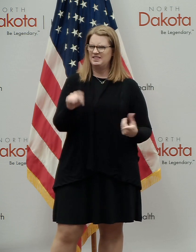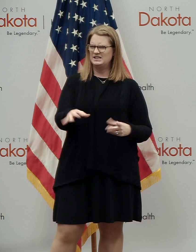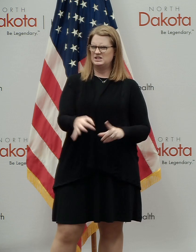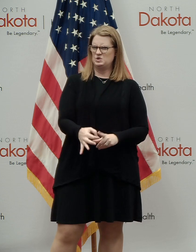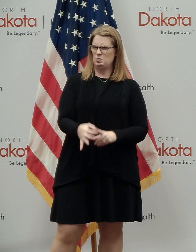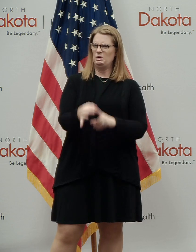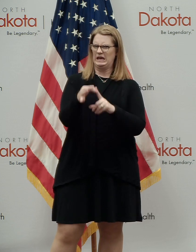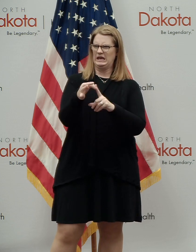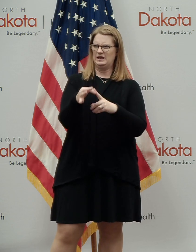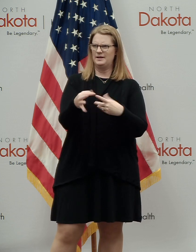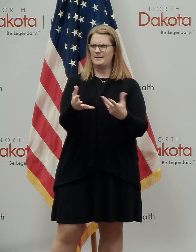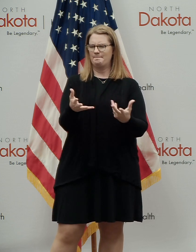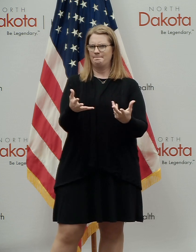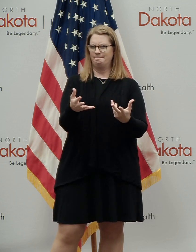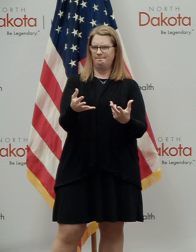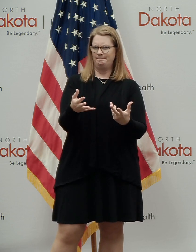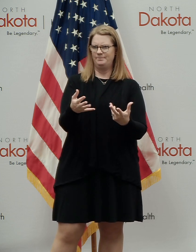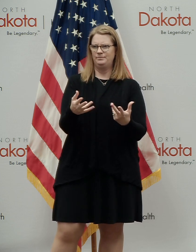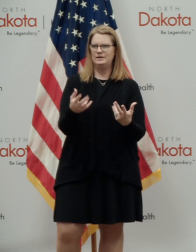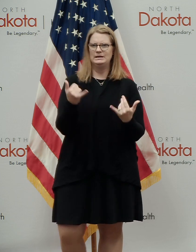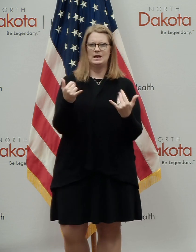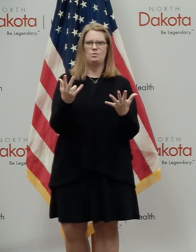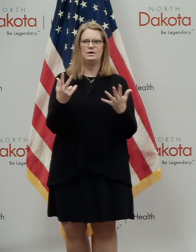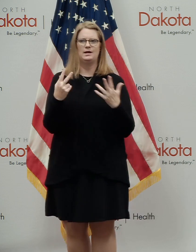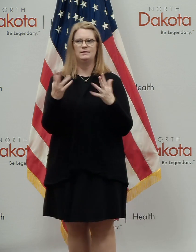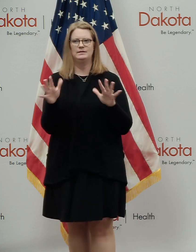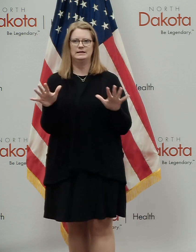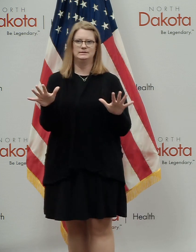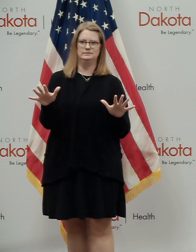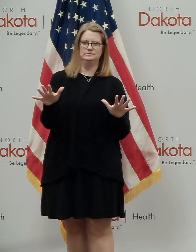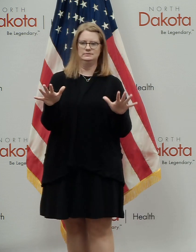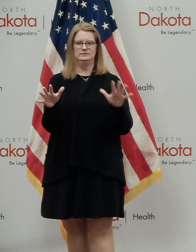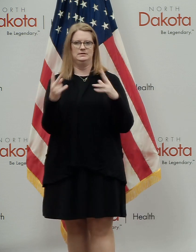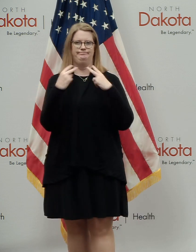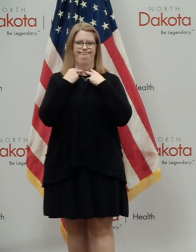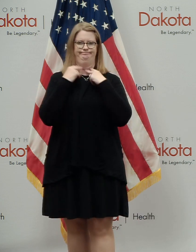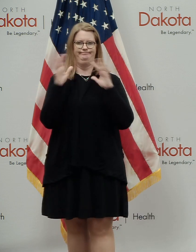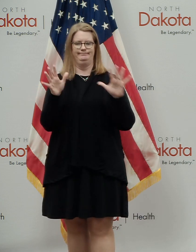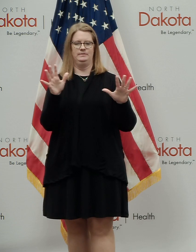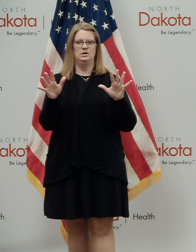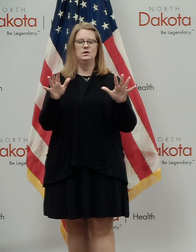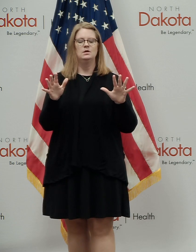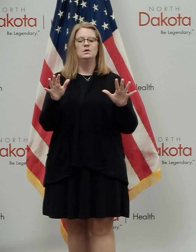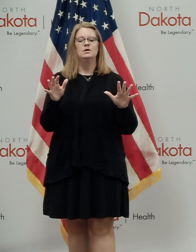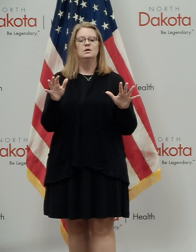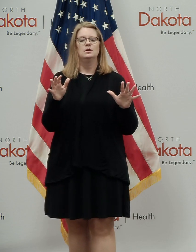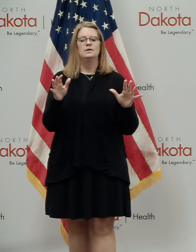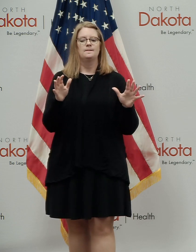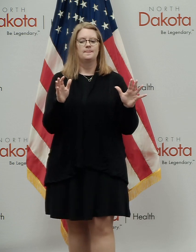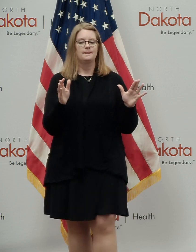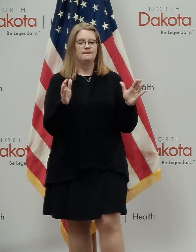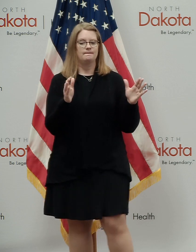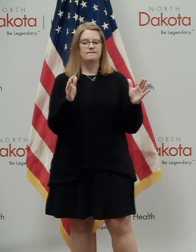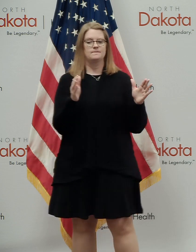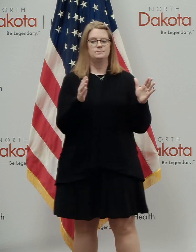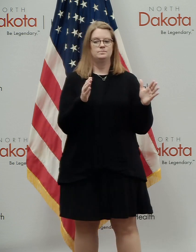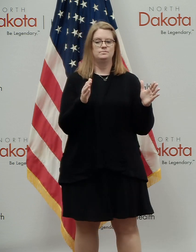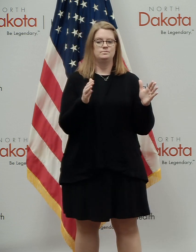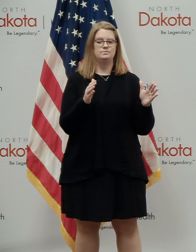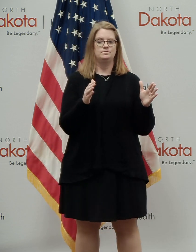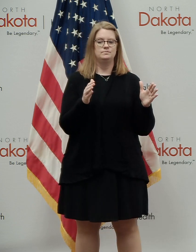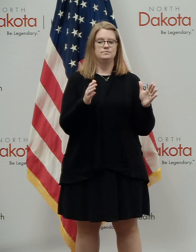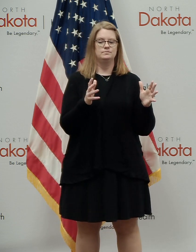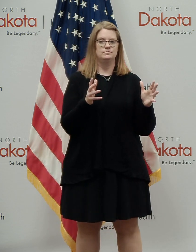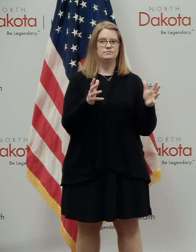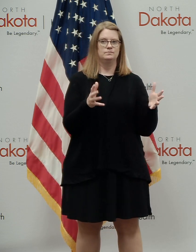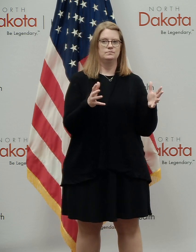of a spot where we're kind of pivoting. A large amount of our capacity comes from